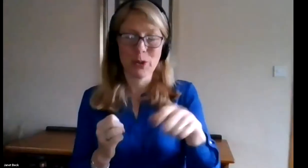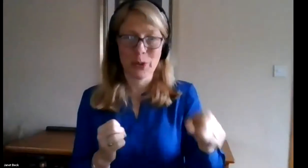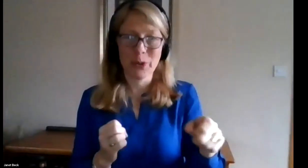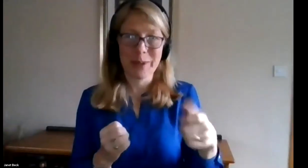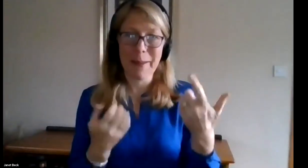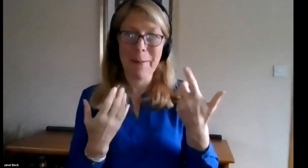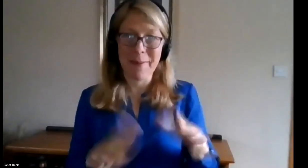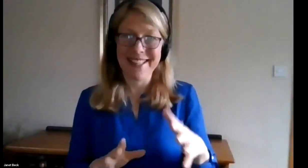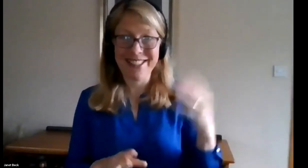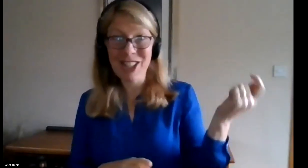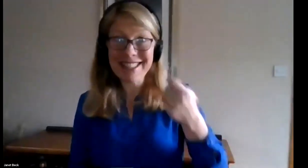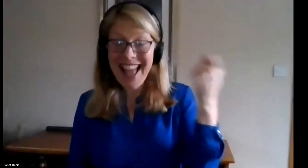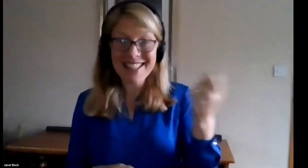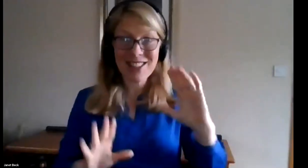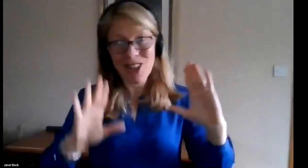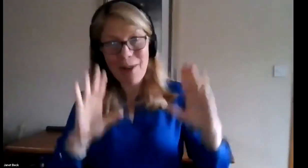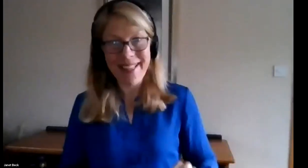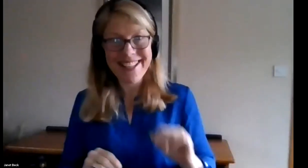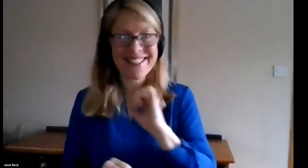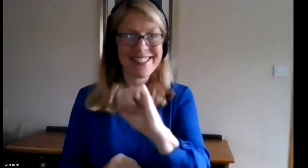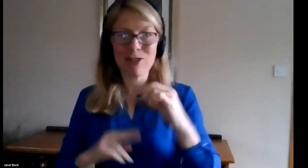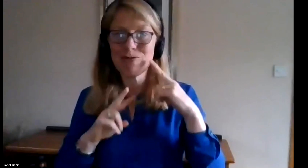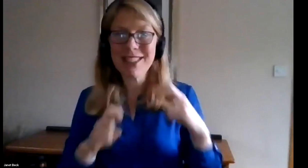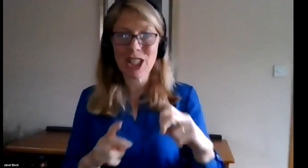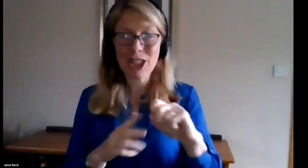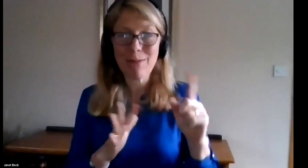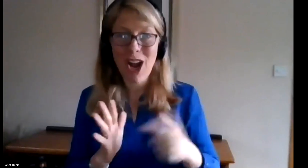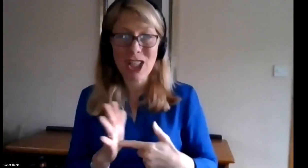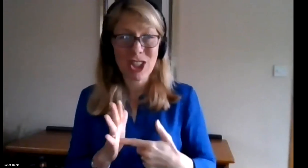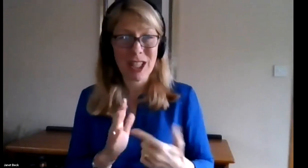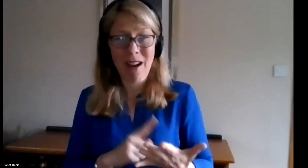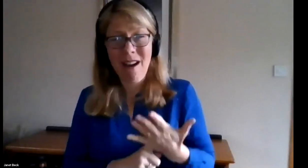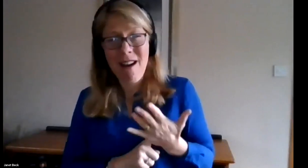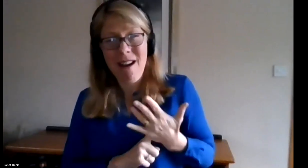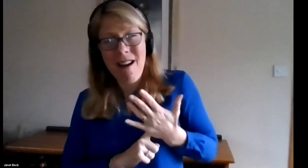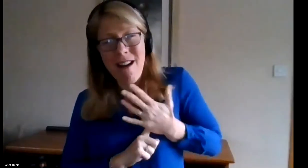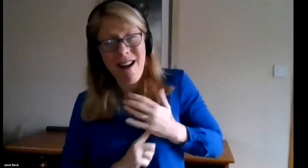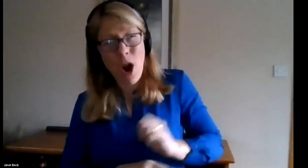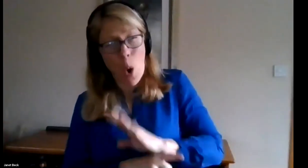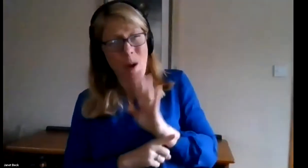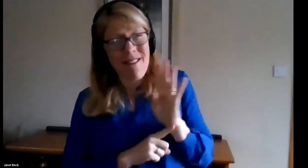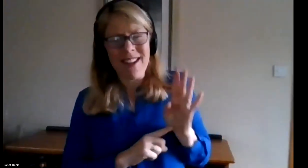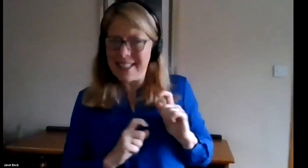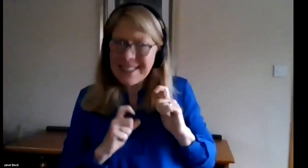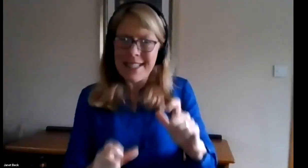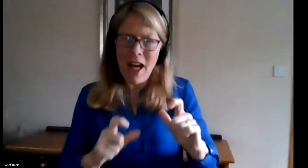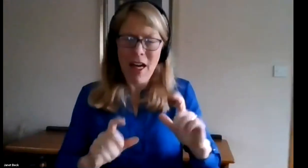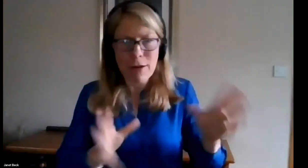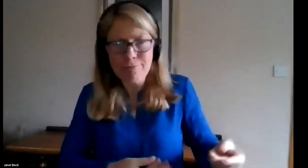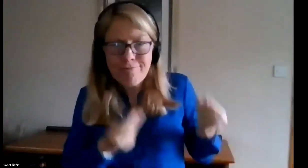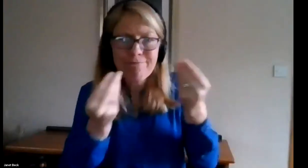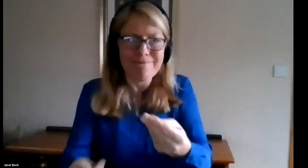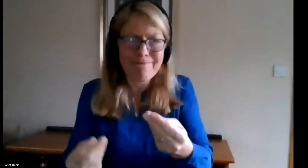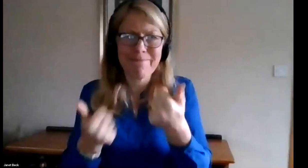successfully, completed the research projects under the pressure of the pandemic crisis and under the pressure of the digital